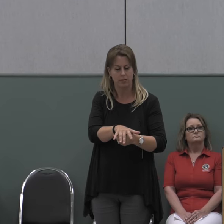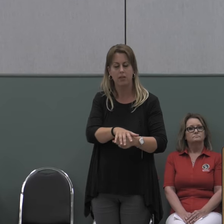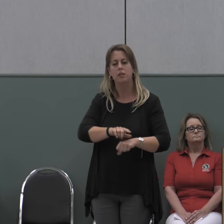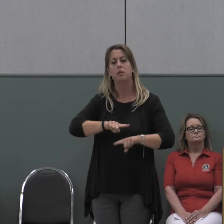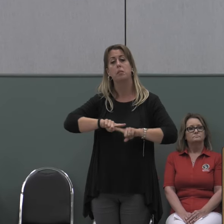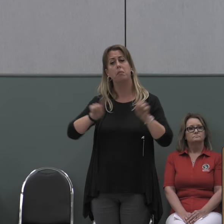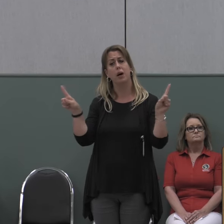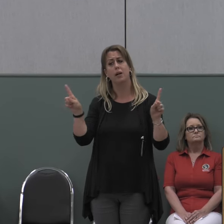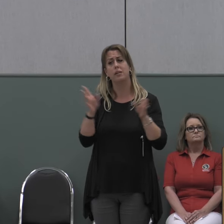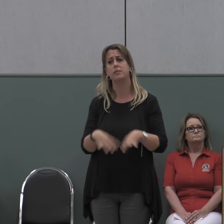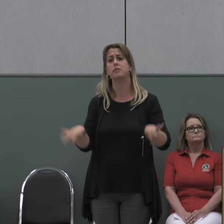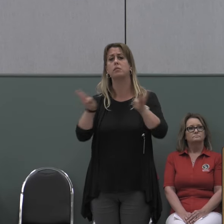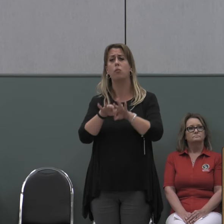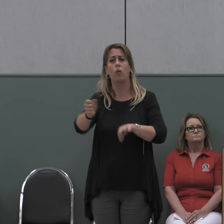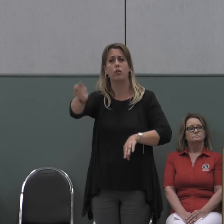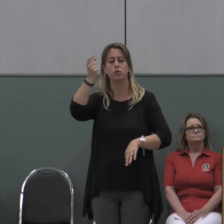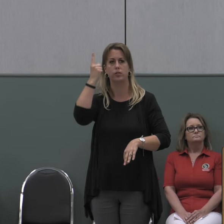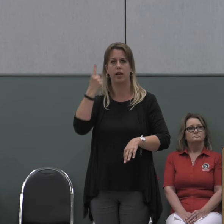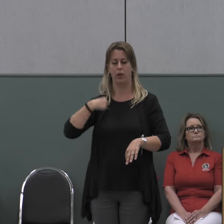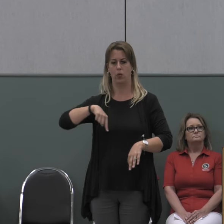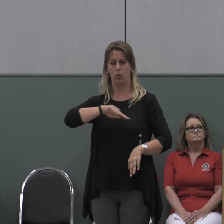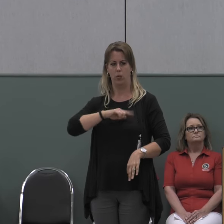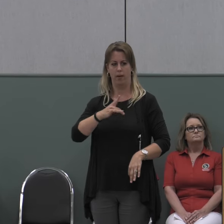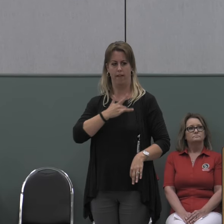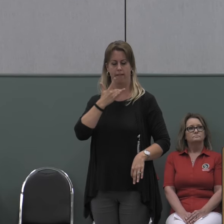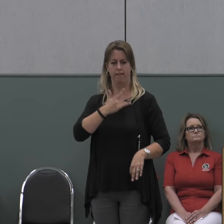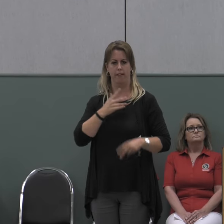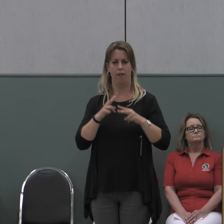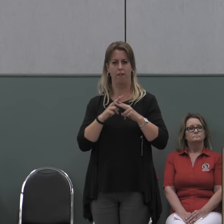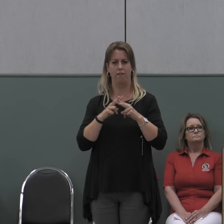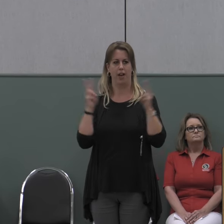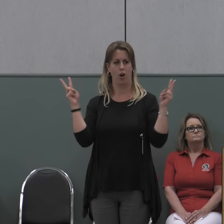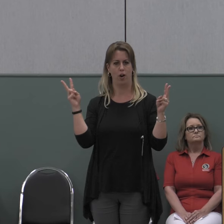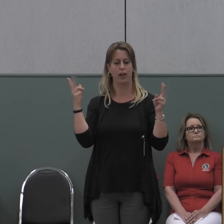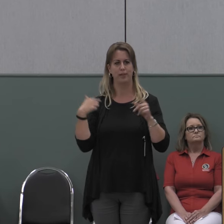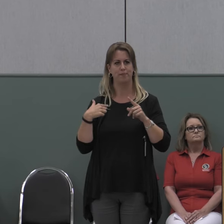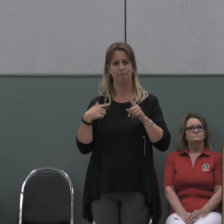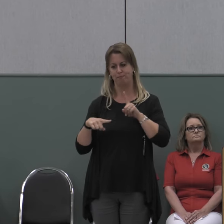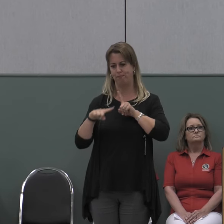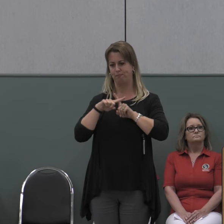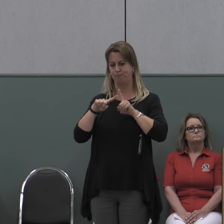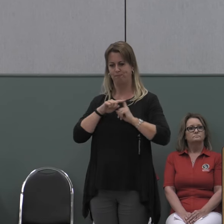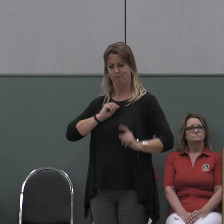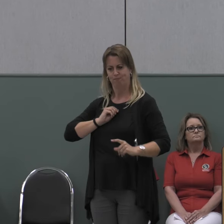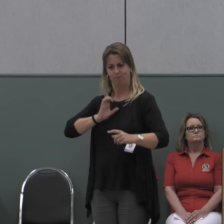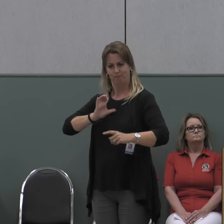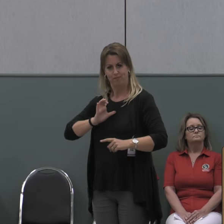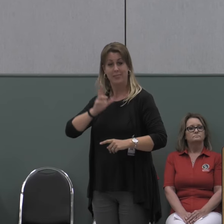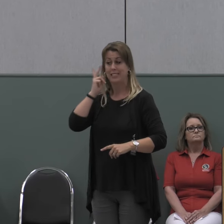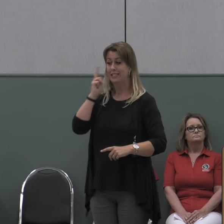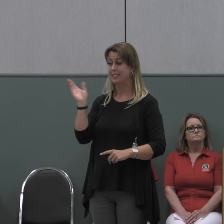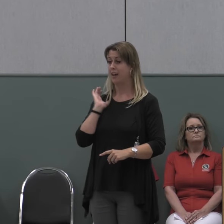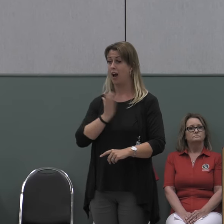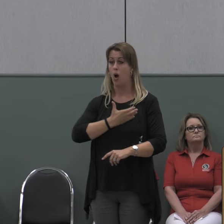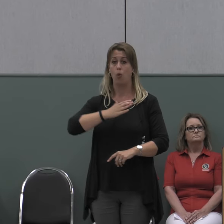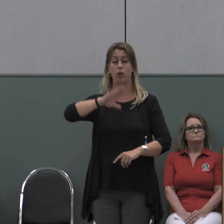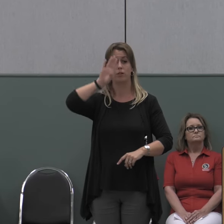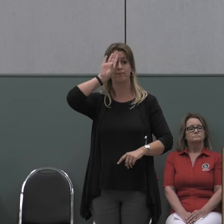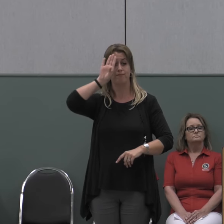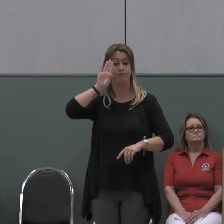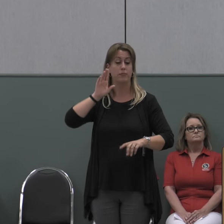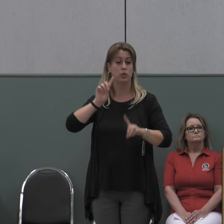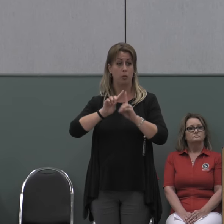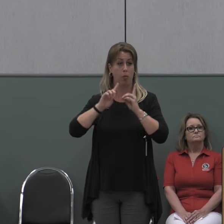very rewarding in the aspect of when you get to see a department respond to an incident challenged with